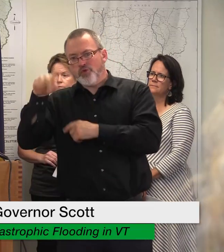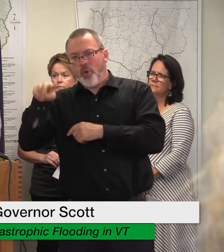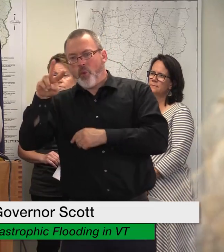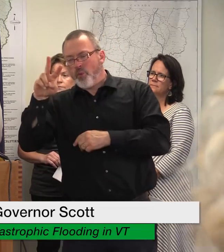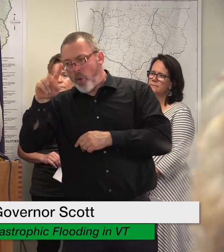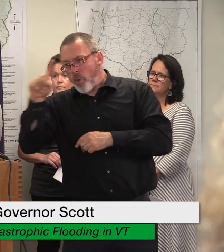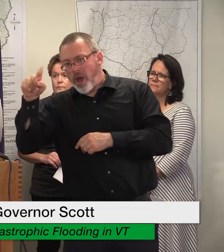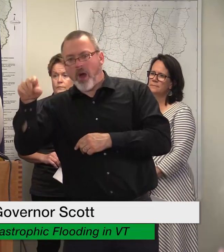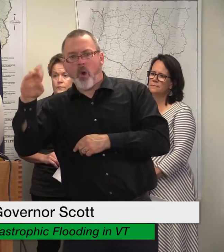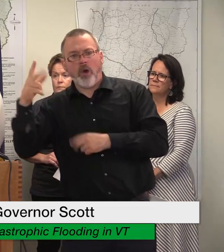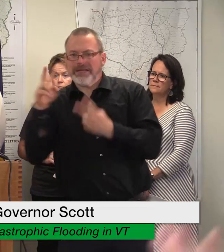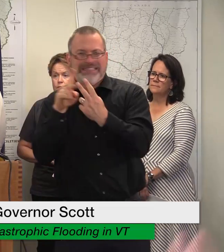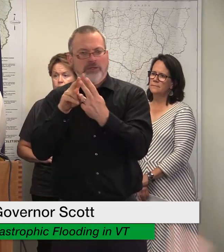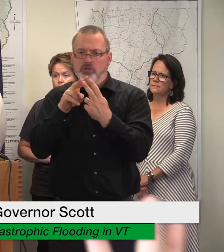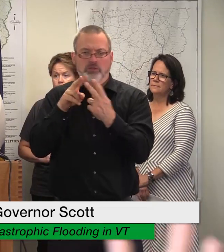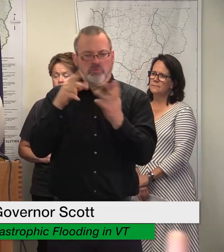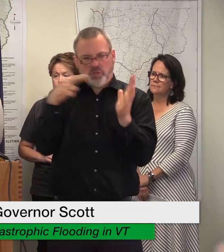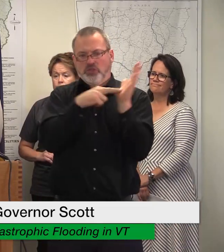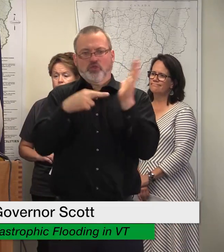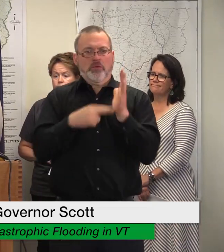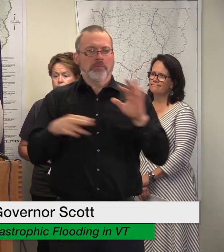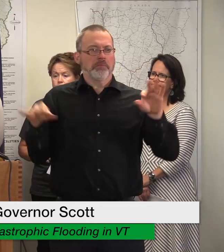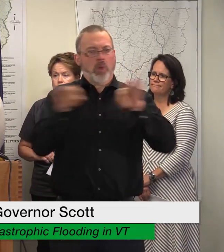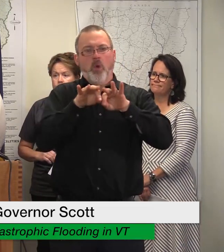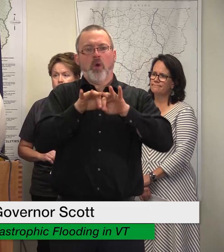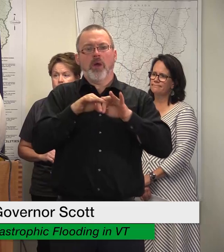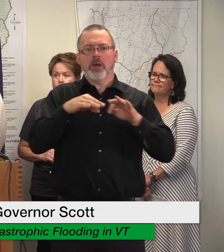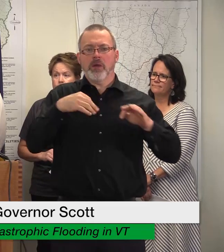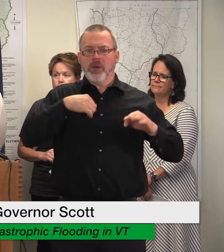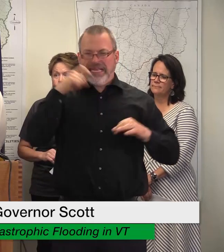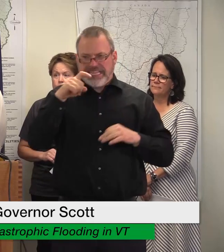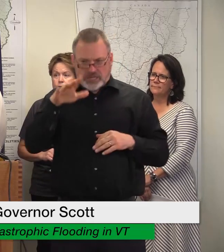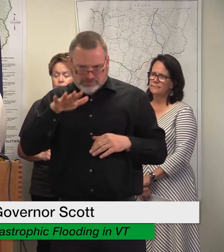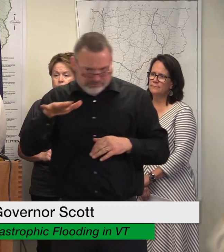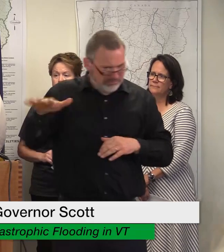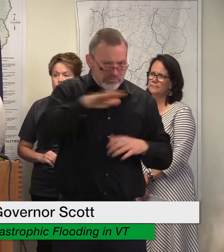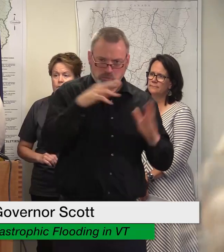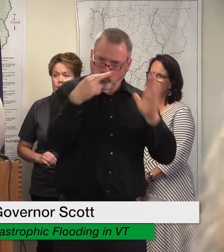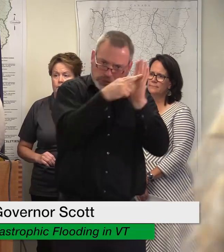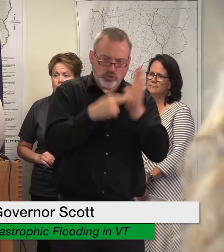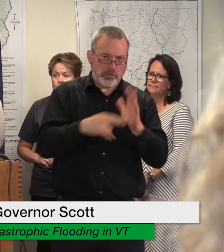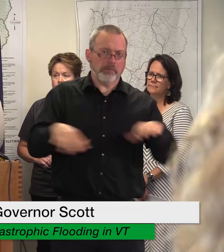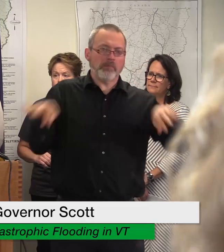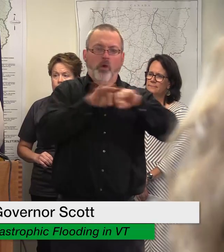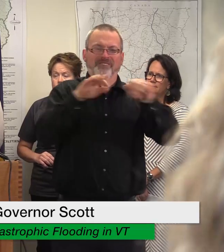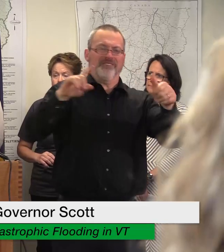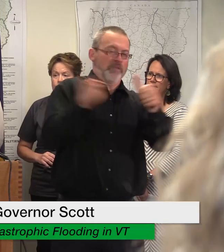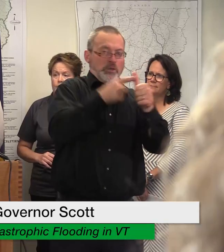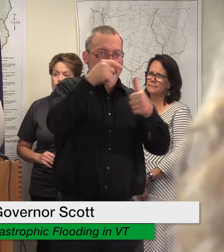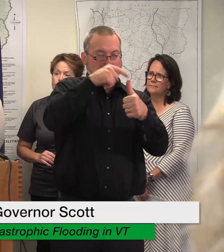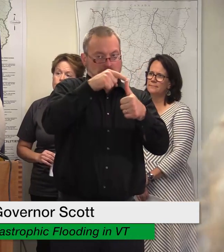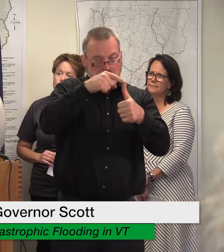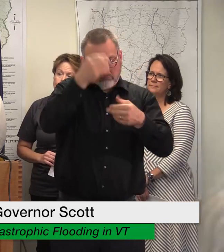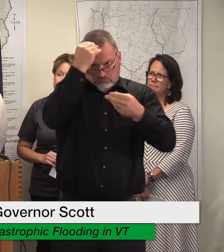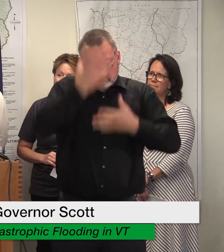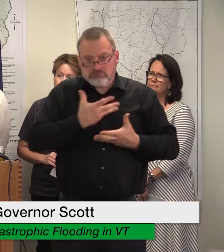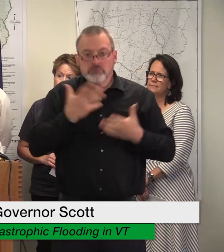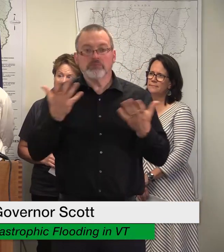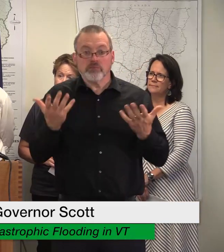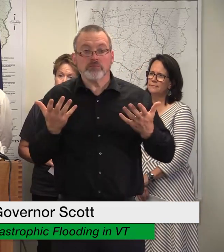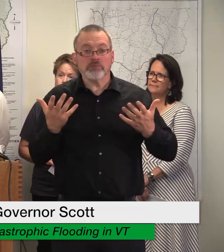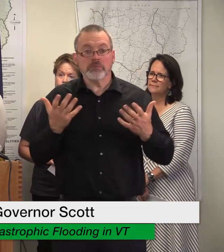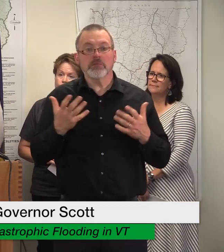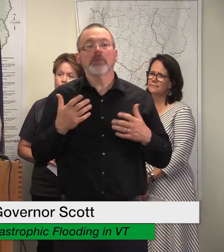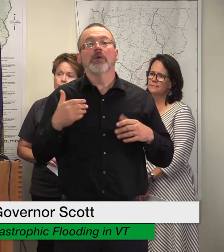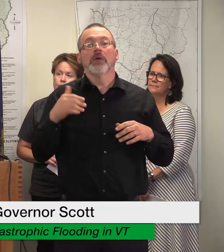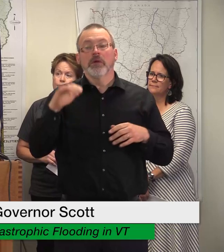and businesses, and we need all residents of Vermont that had any damage to report it. These forms are used to show FEMA that